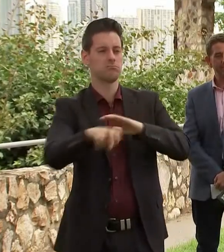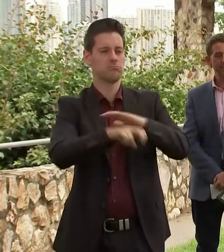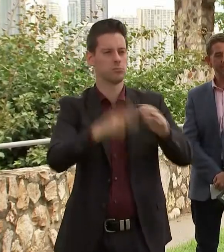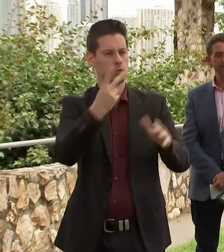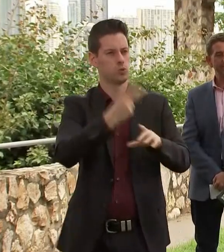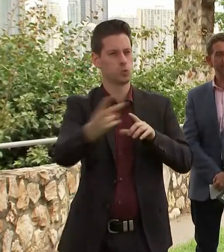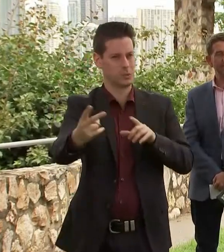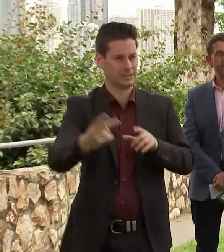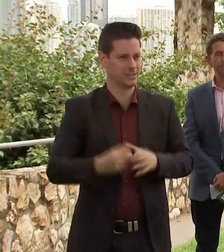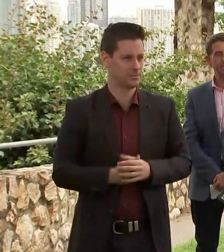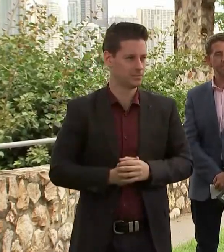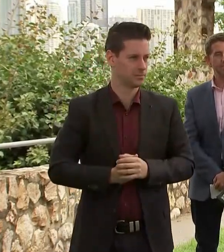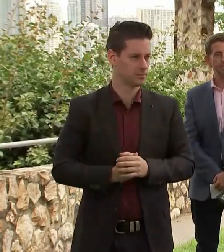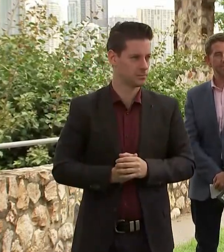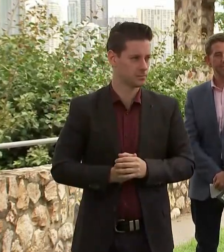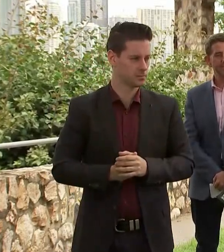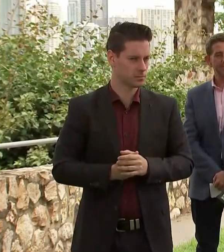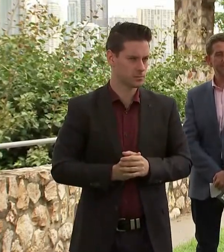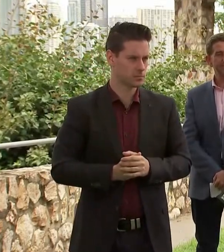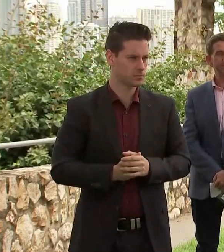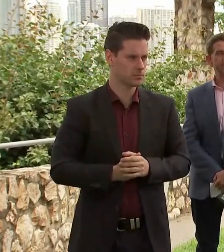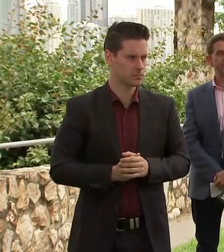asking, you might be able to answer this now.